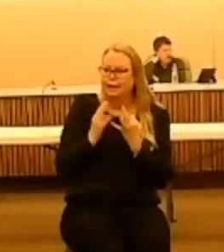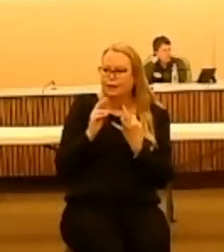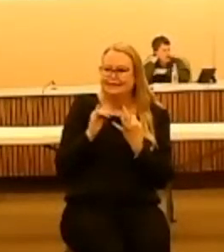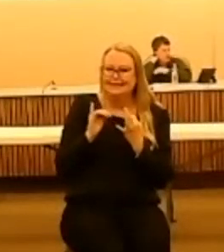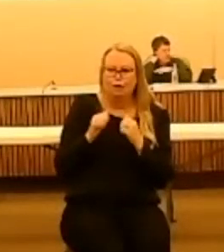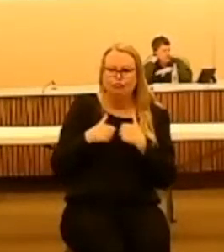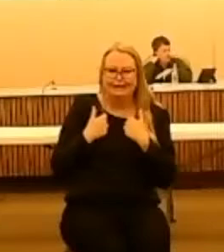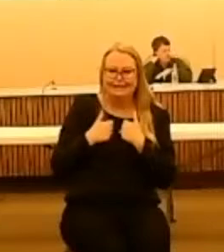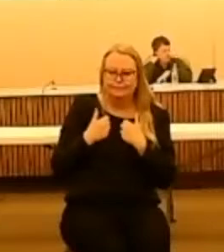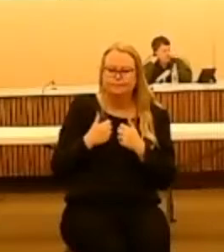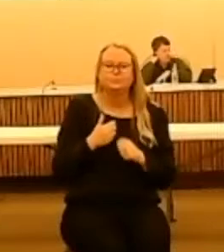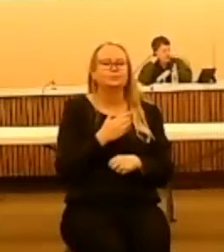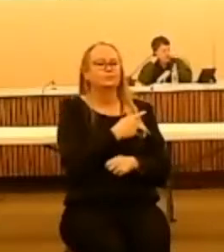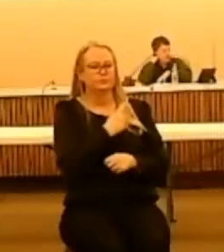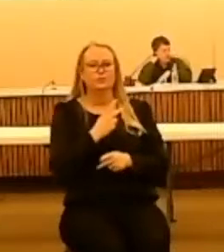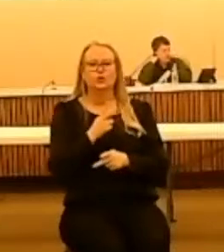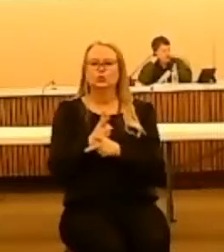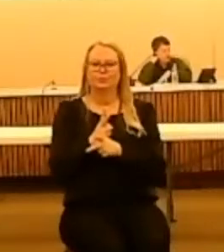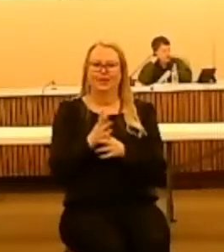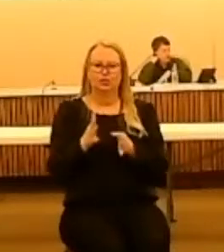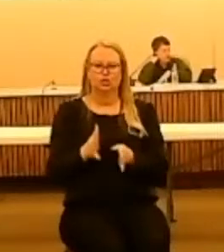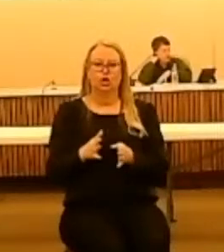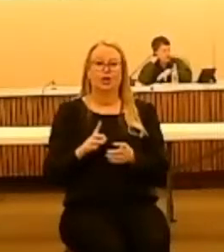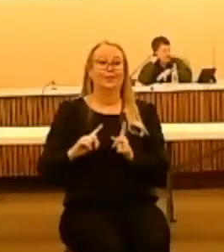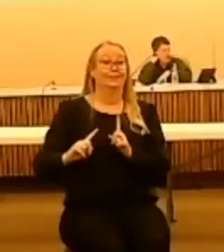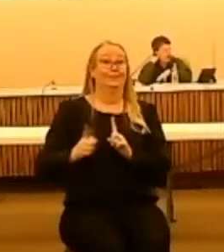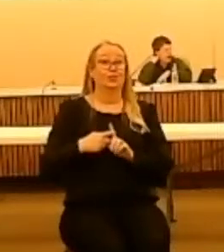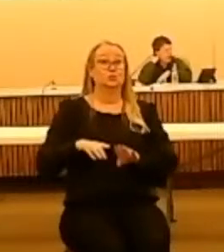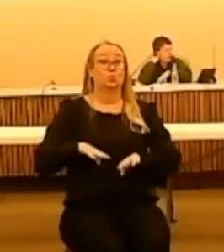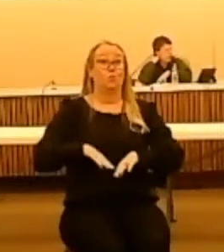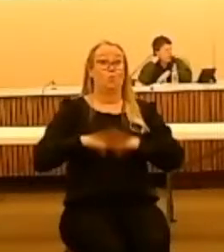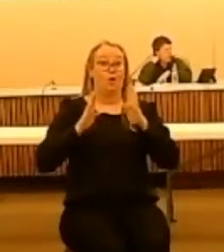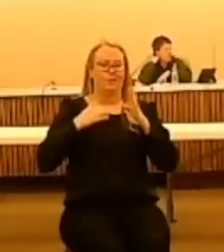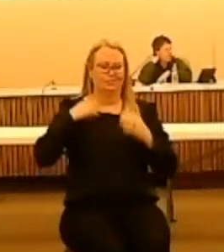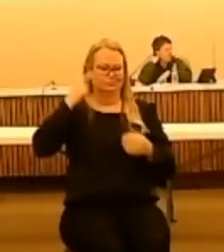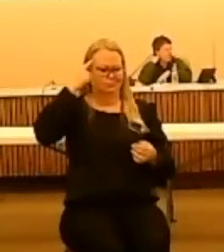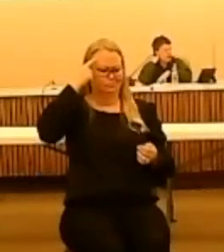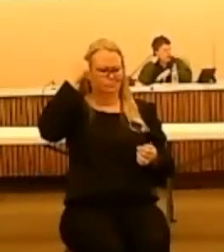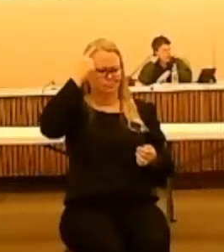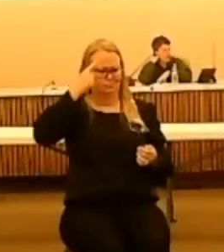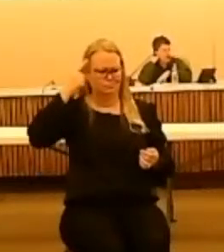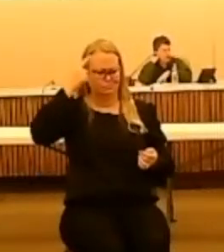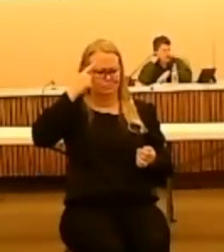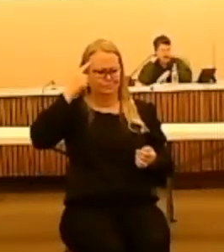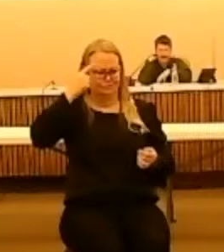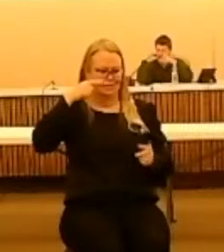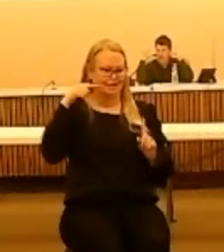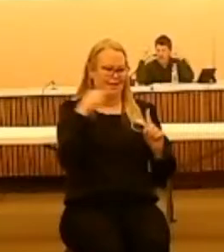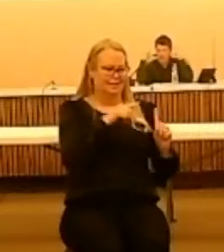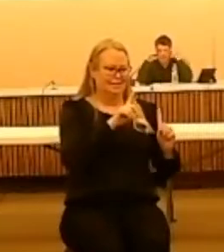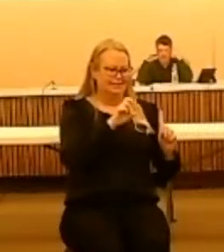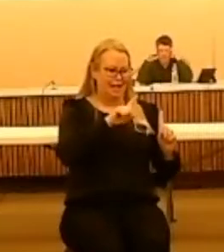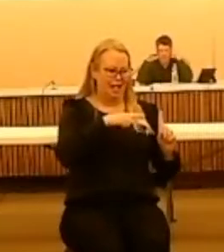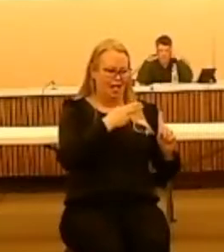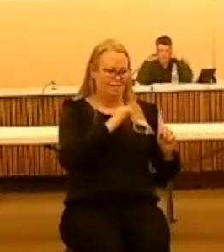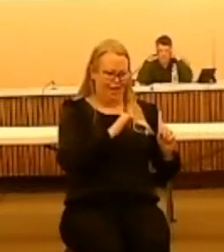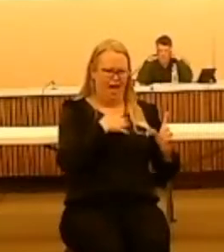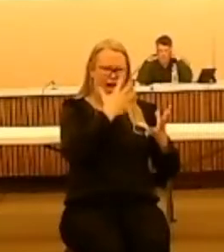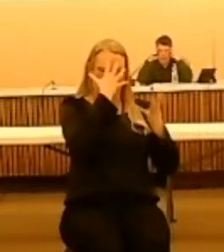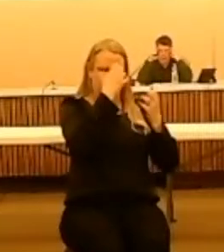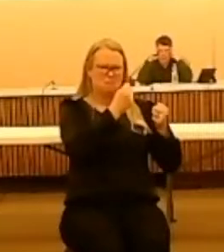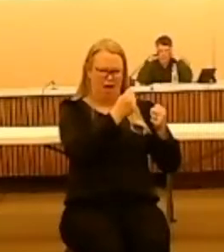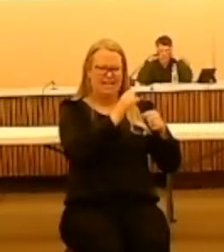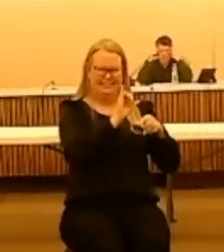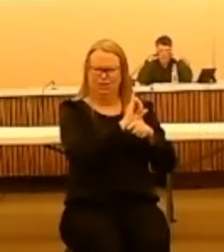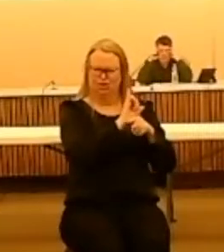The problem is because when we first looked at this, in my head, we were working with the industrial property. I had all the industrial numbers in